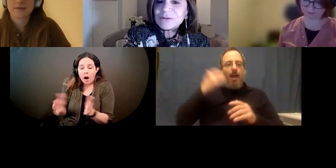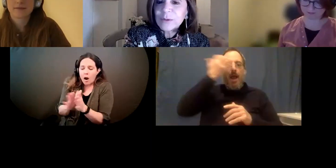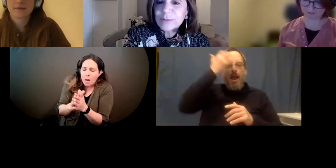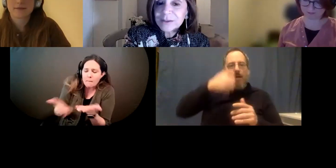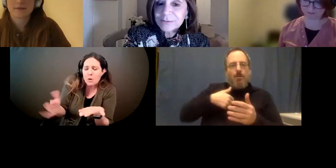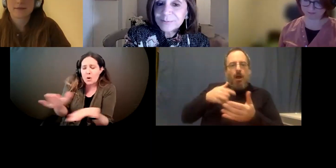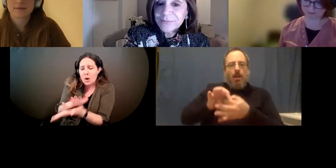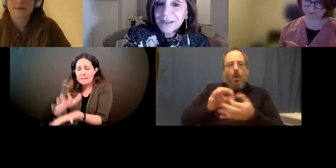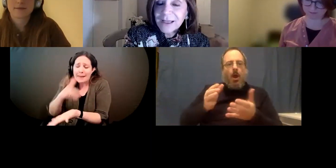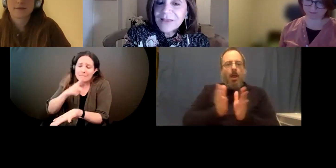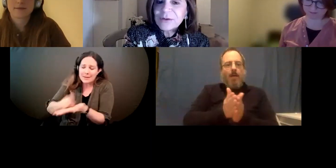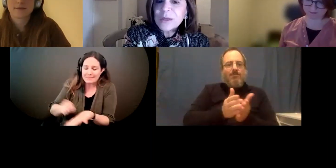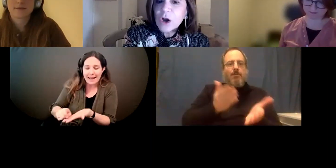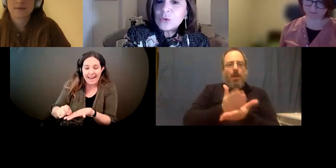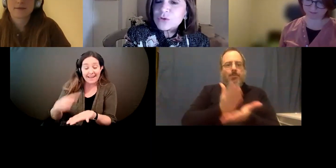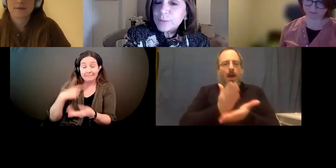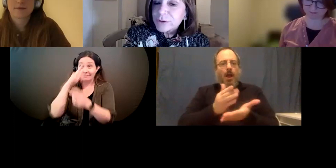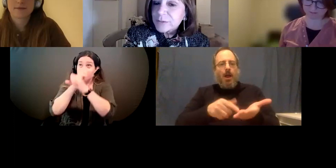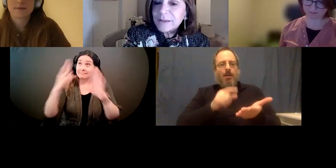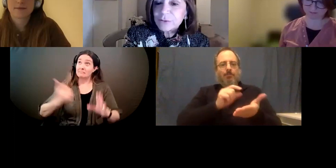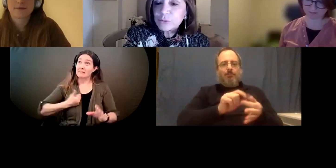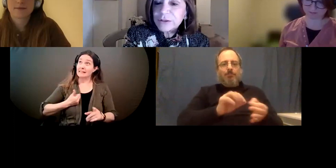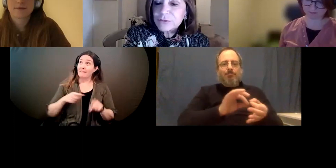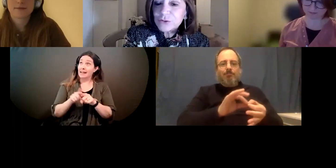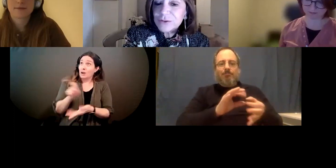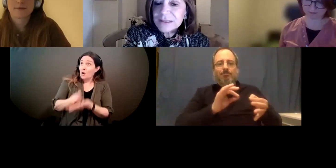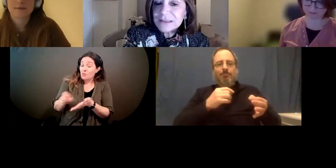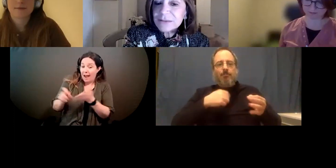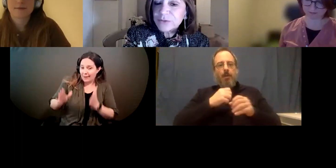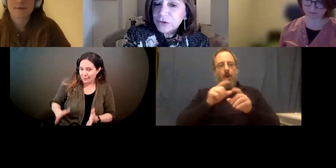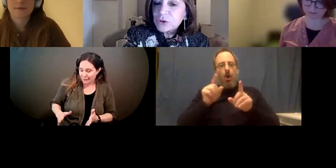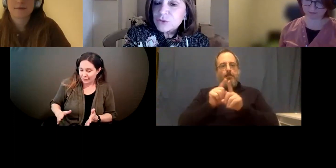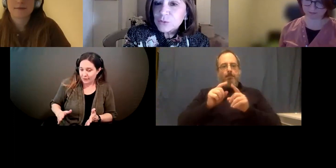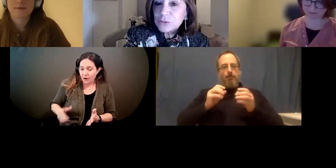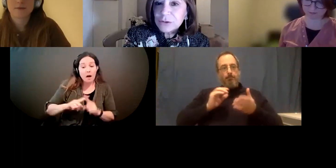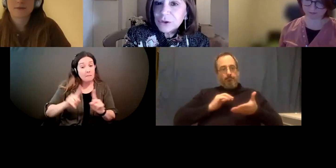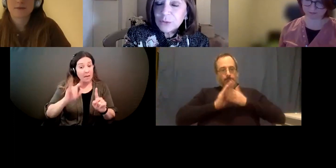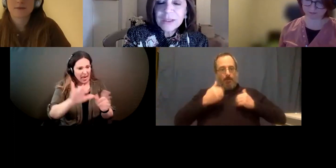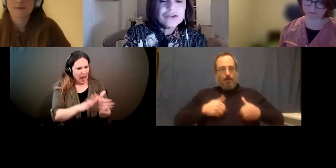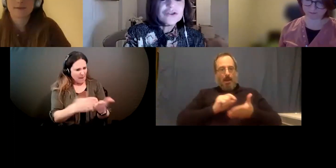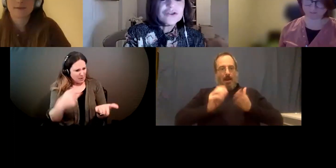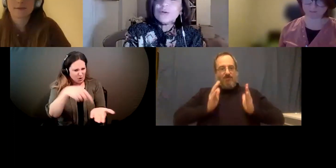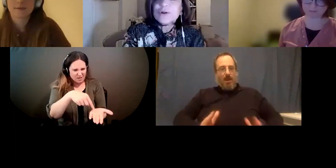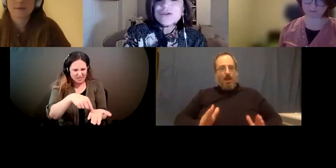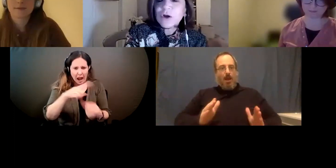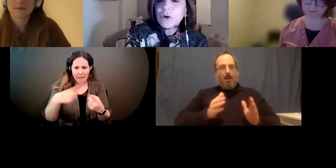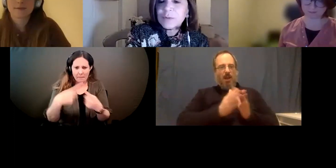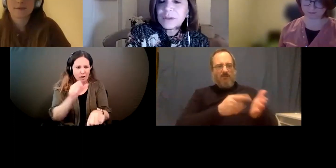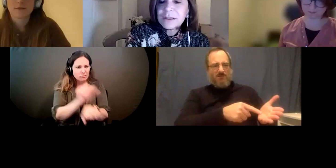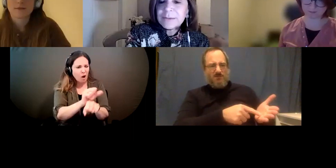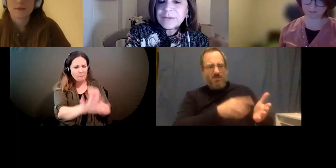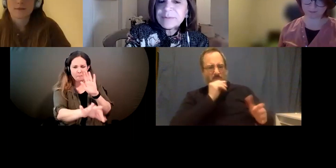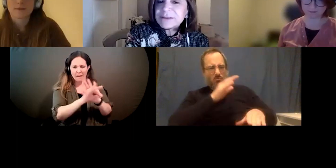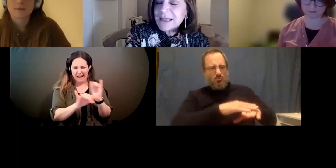in Little Women. That we owned a book about career choices was unusual. We had so few books at